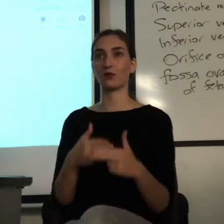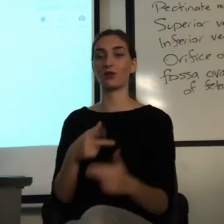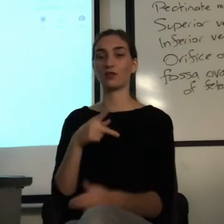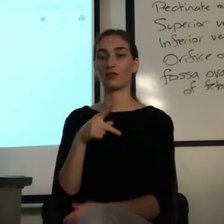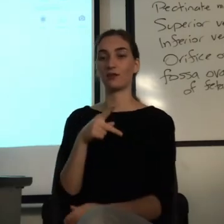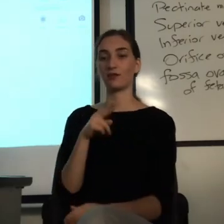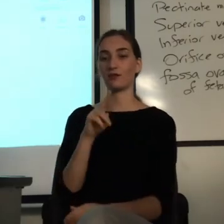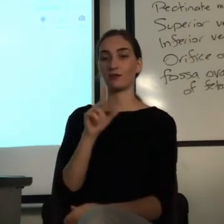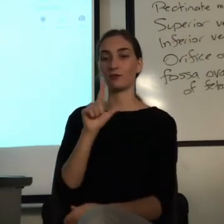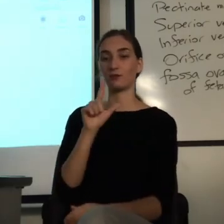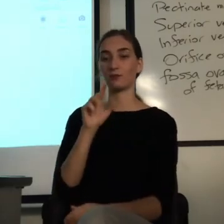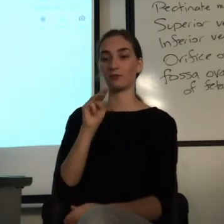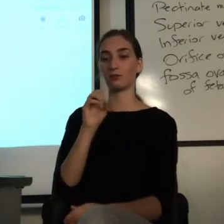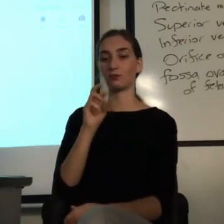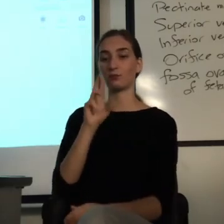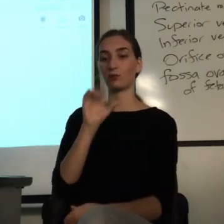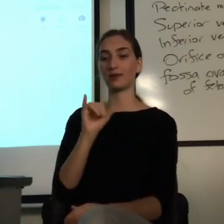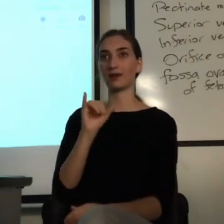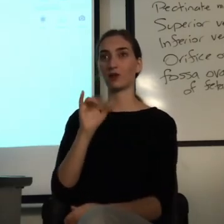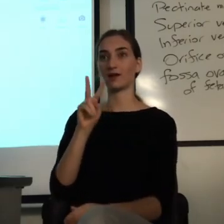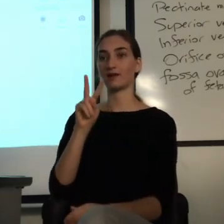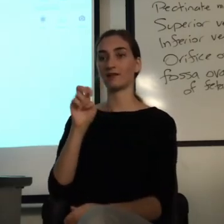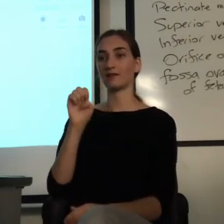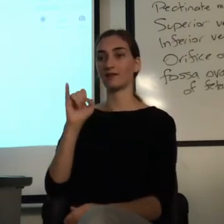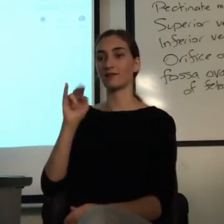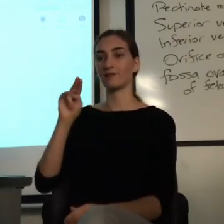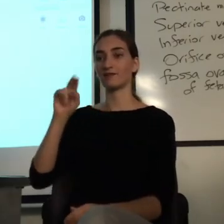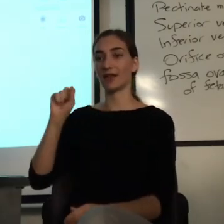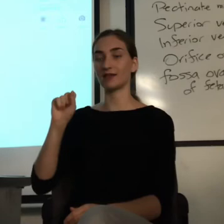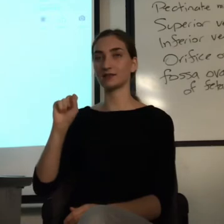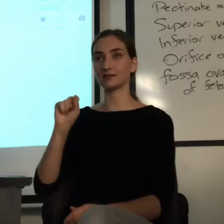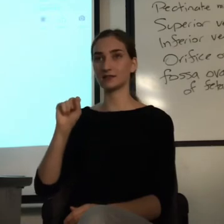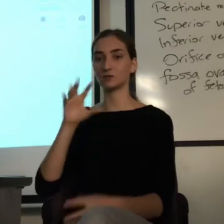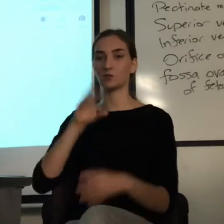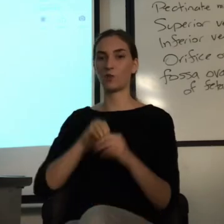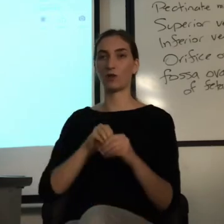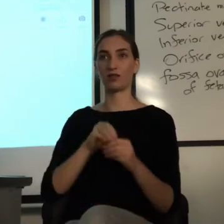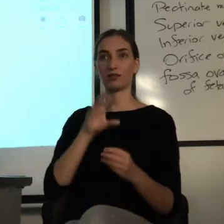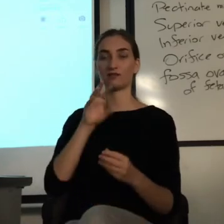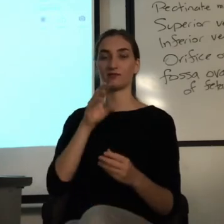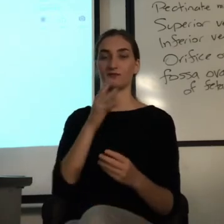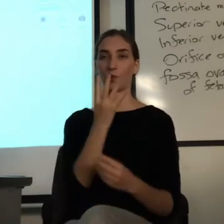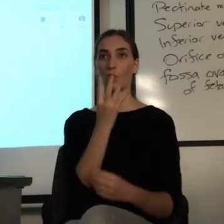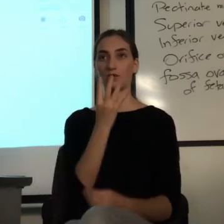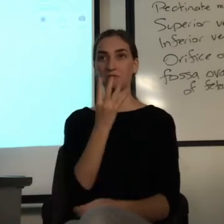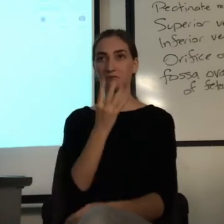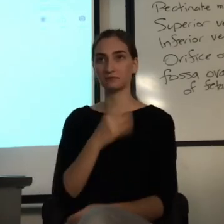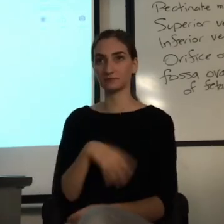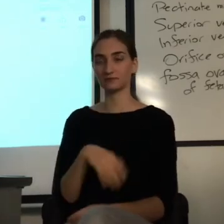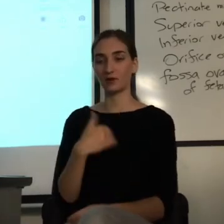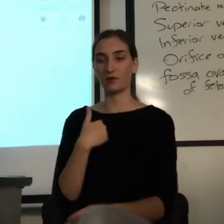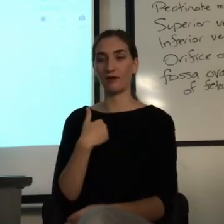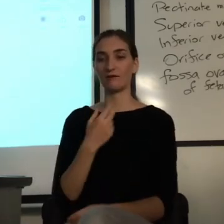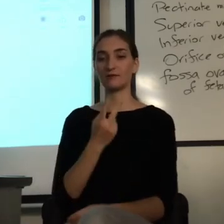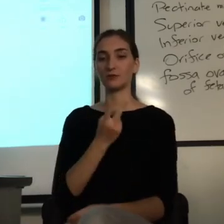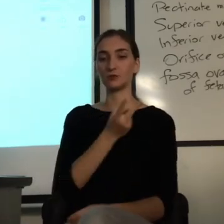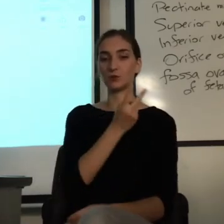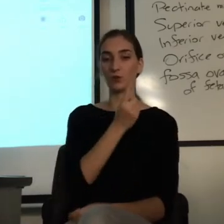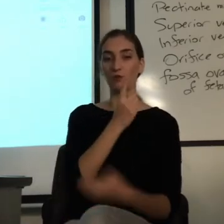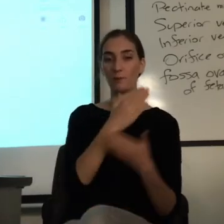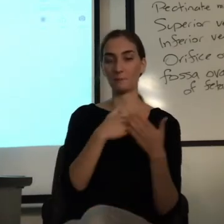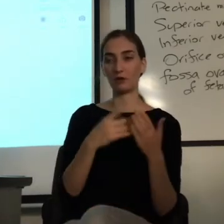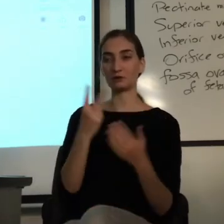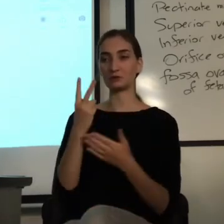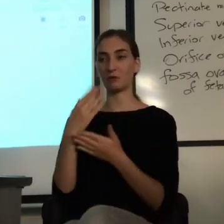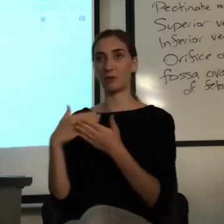Pulmonary veins. And there's four of them. It looks like we have two on this side and two on this side. Which